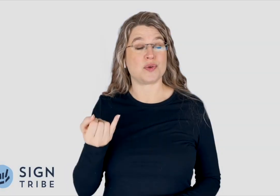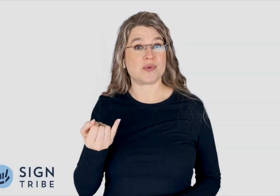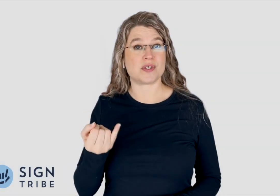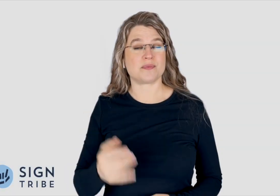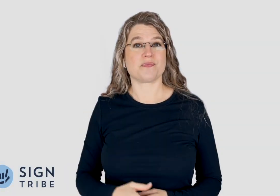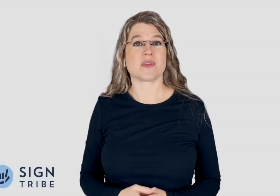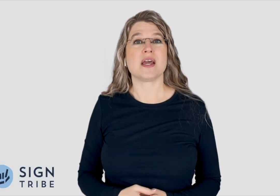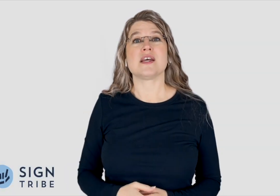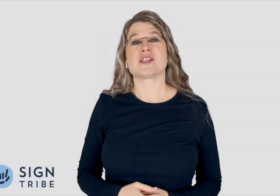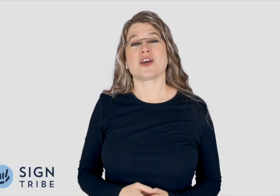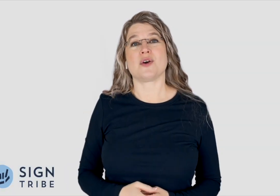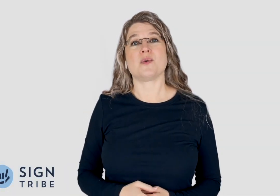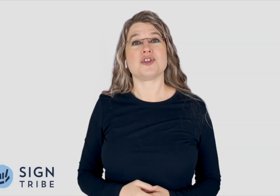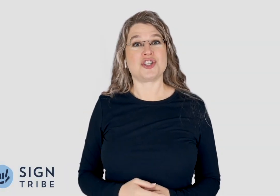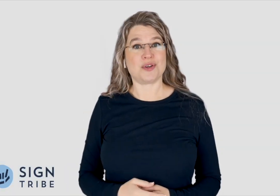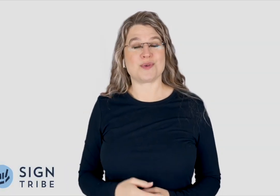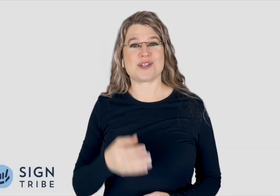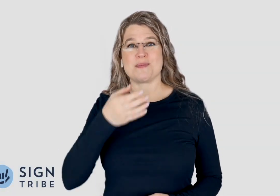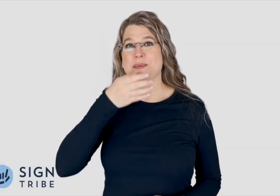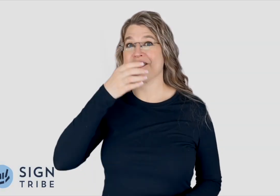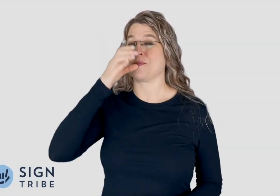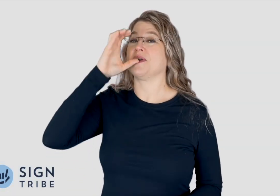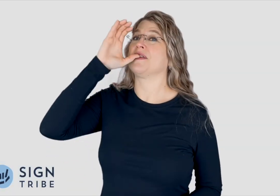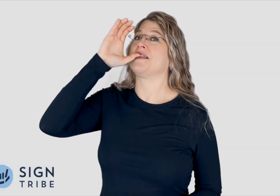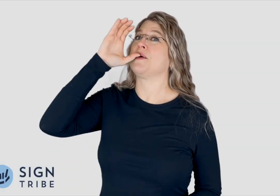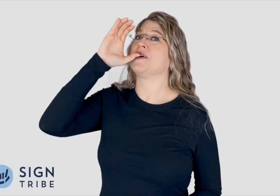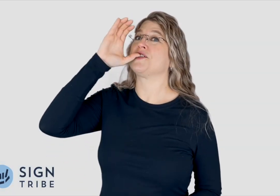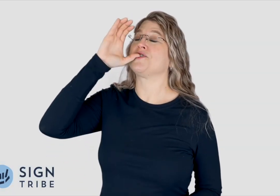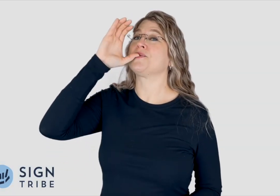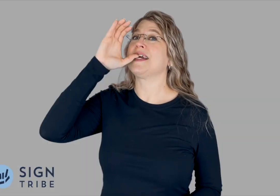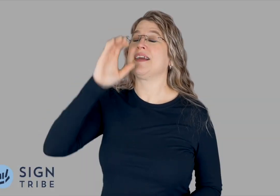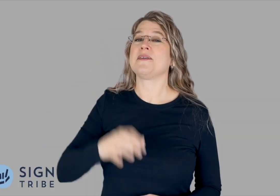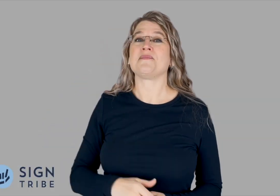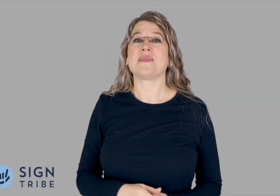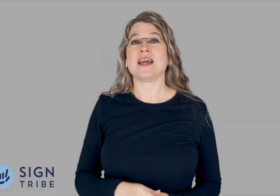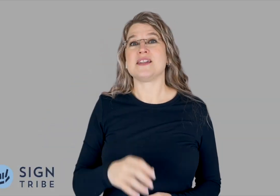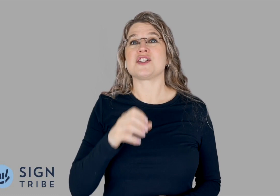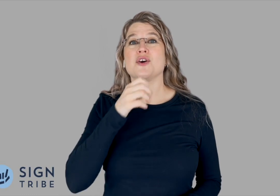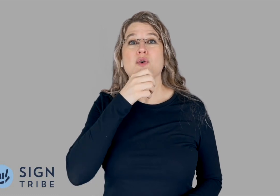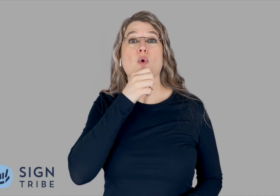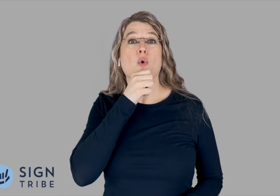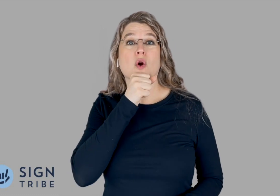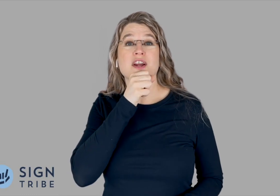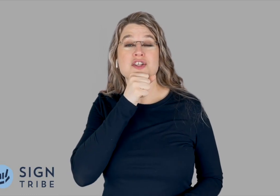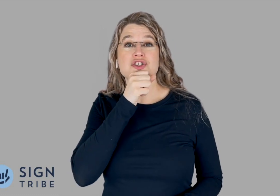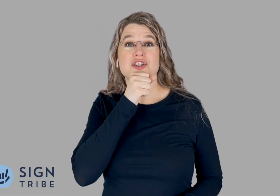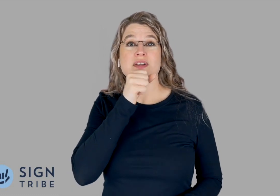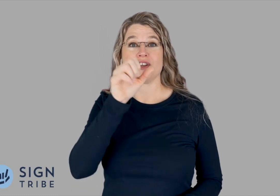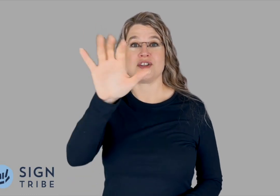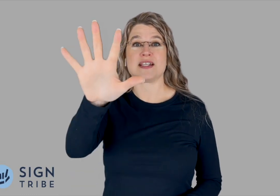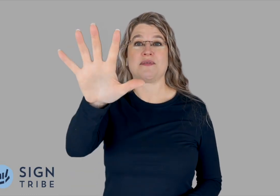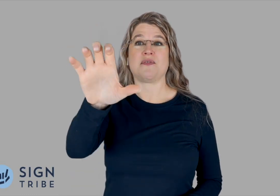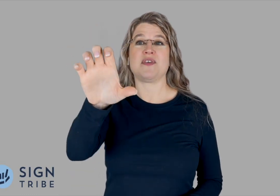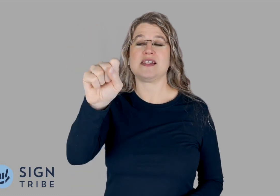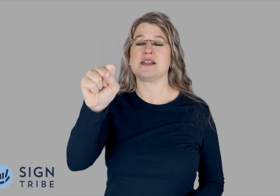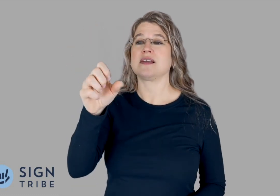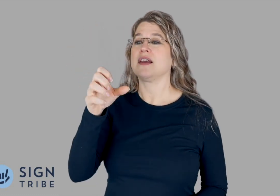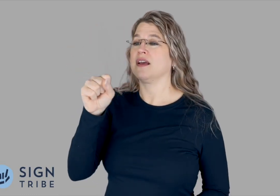Juice. So juice may be something that they want to drink. And so orange, you just have a fist,